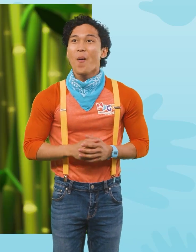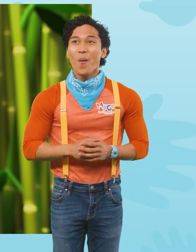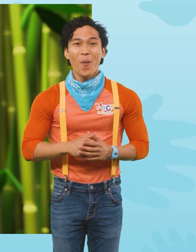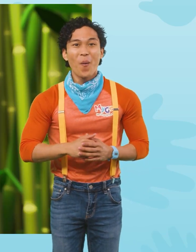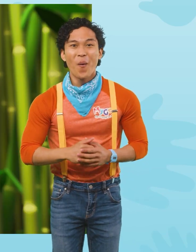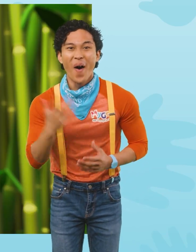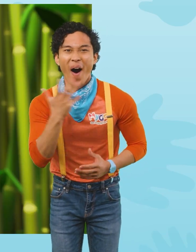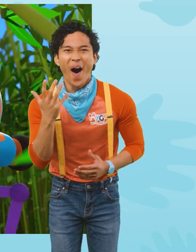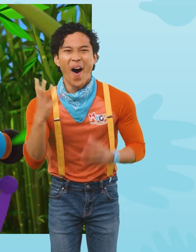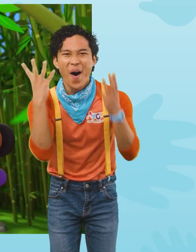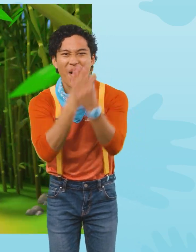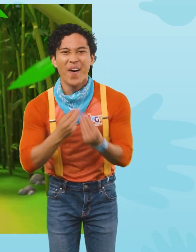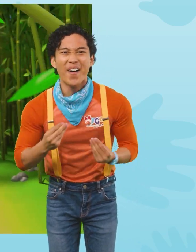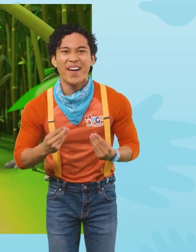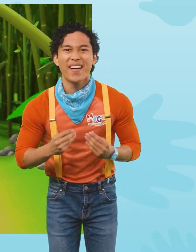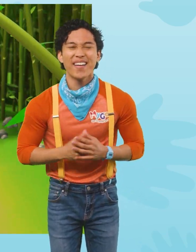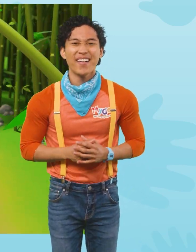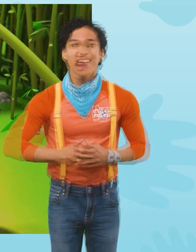Whoa! Lovely!